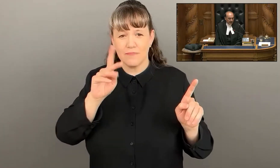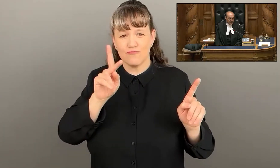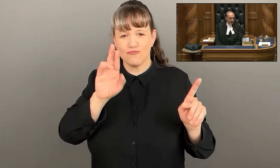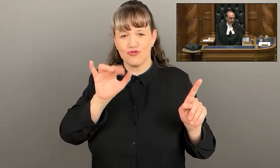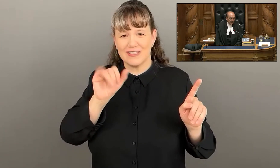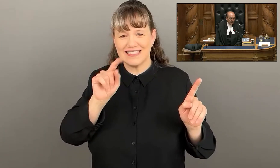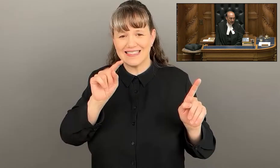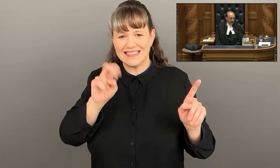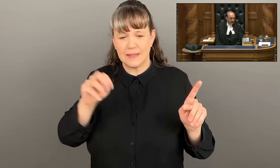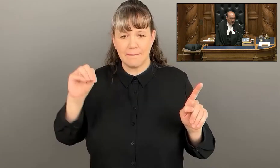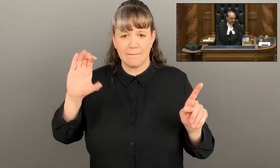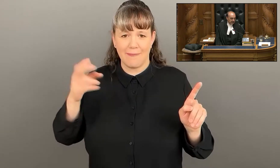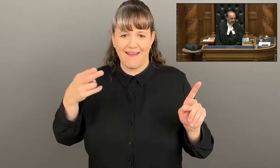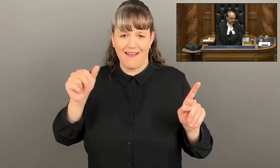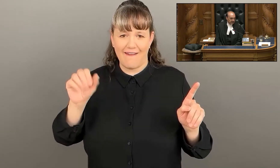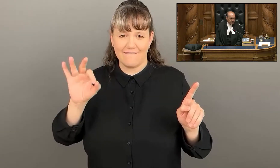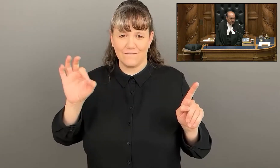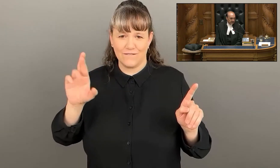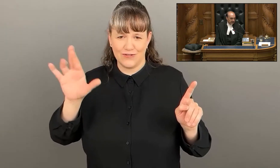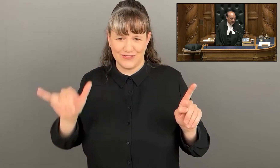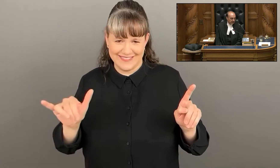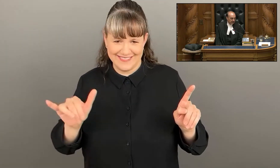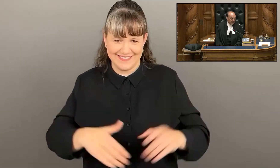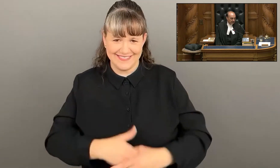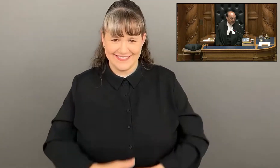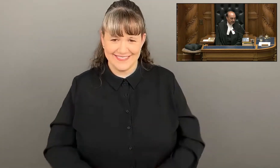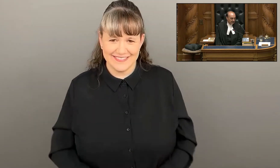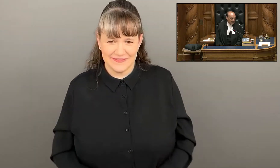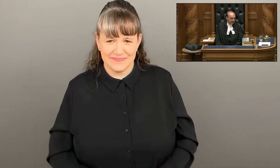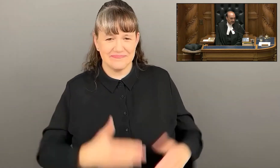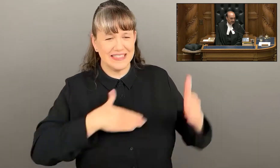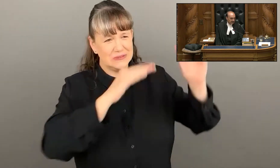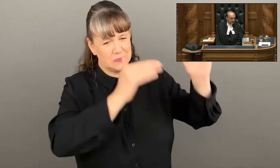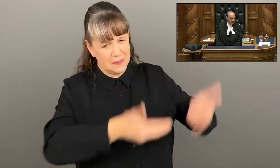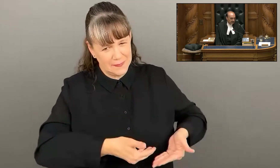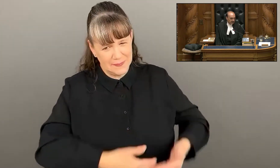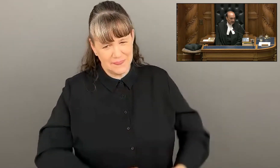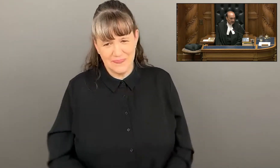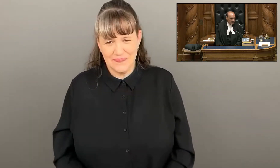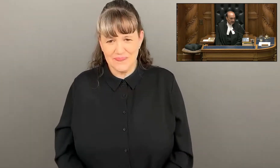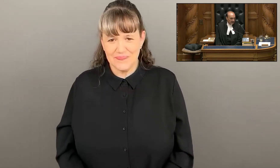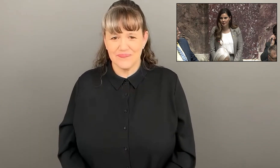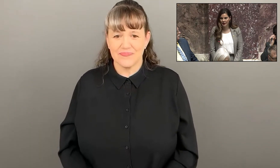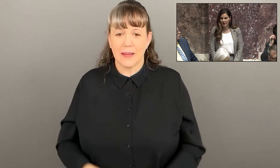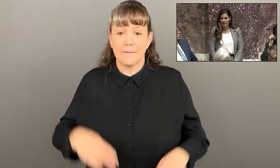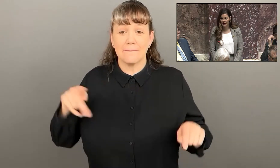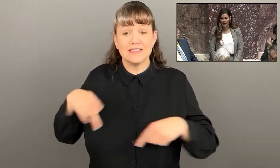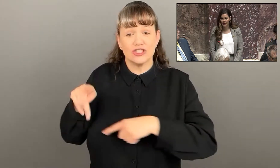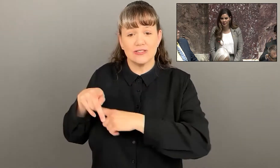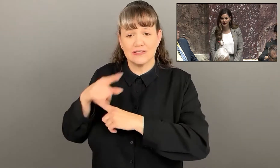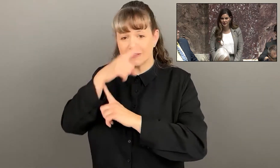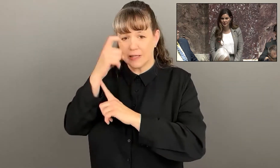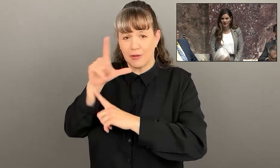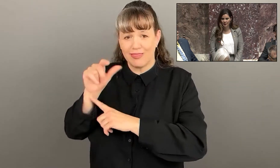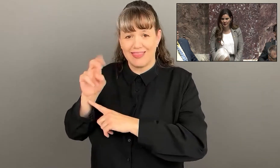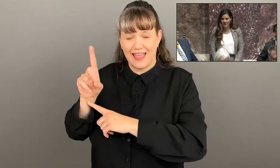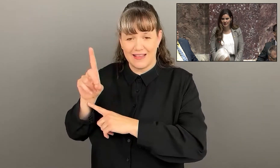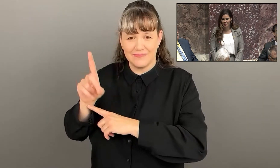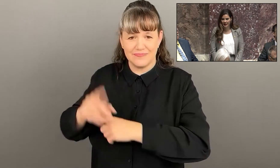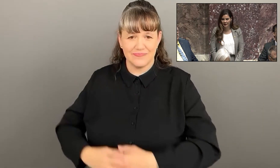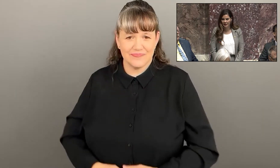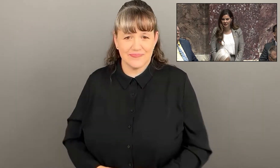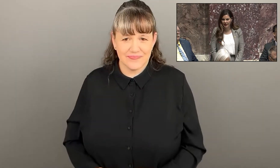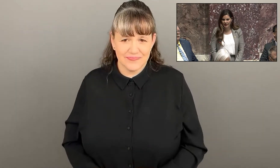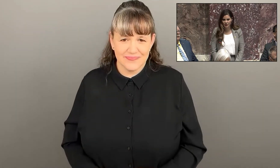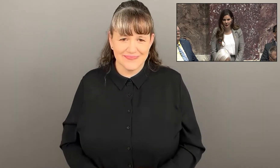Member for Penticton Summerland. Thank you. I would like to extend a warm welcome to Mayor Doug Holmes, who's here with us